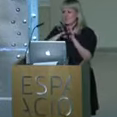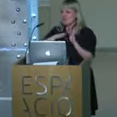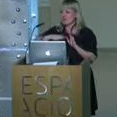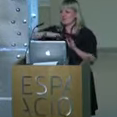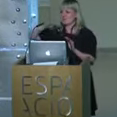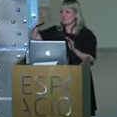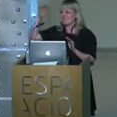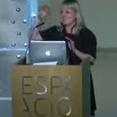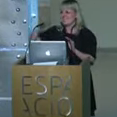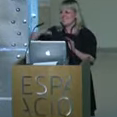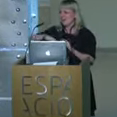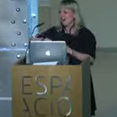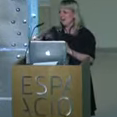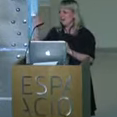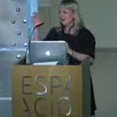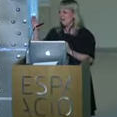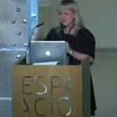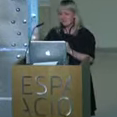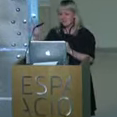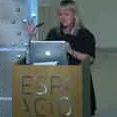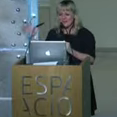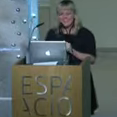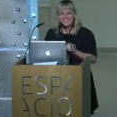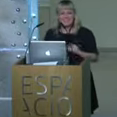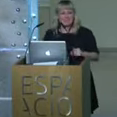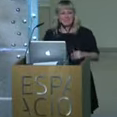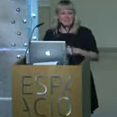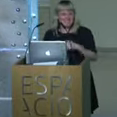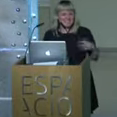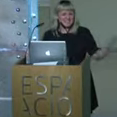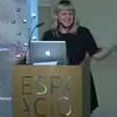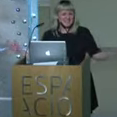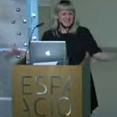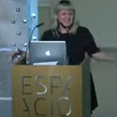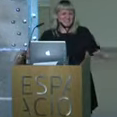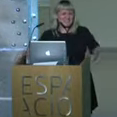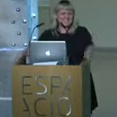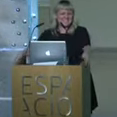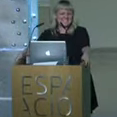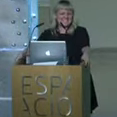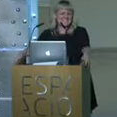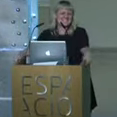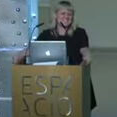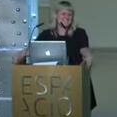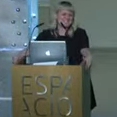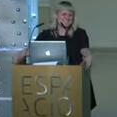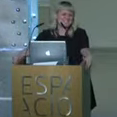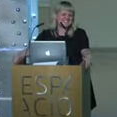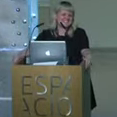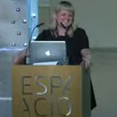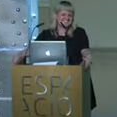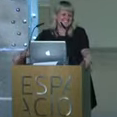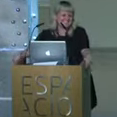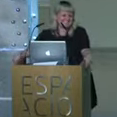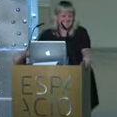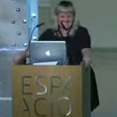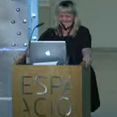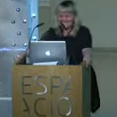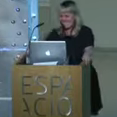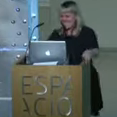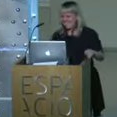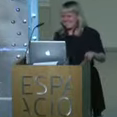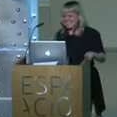starting low, we're not getting that high, we might have a little peak, but then things are getting worse and worse. It makes us uncomfortable to